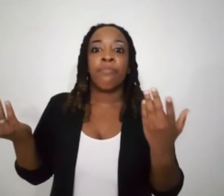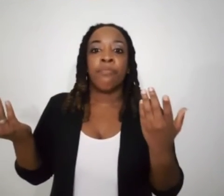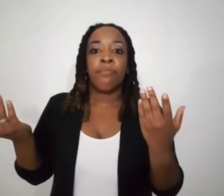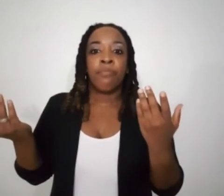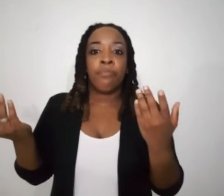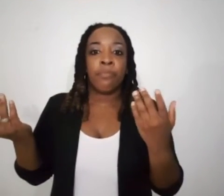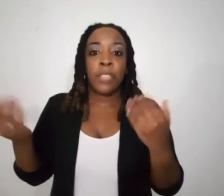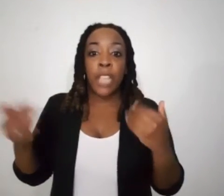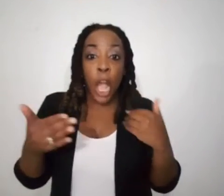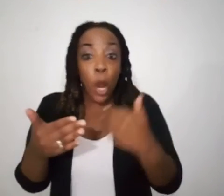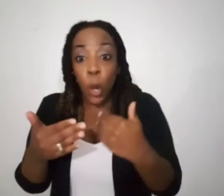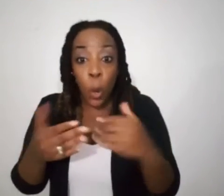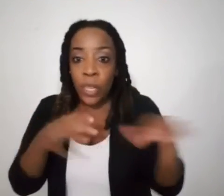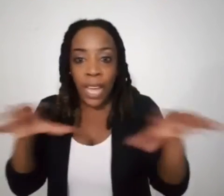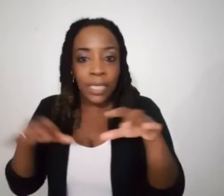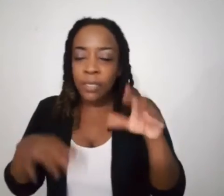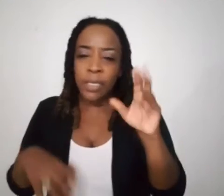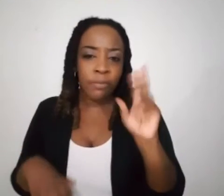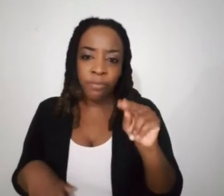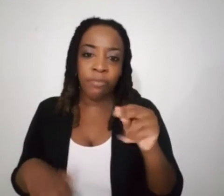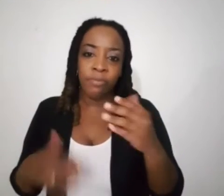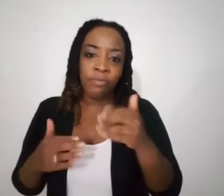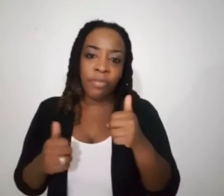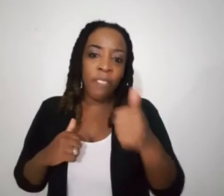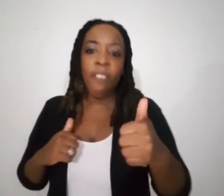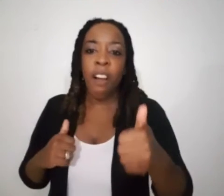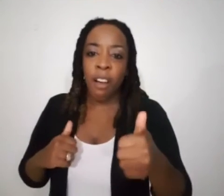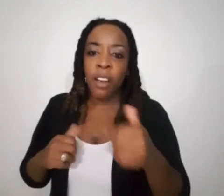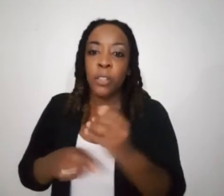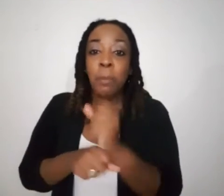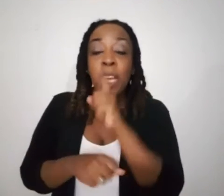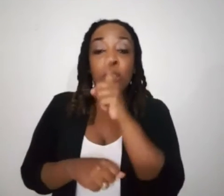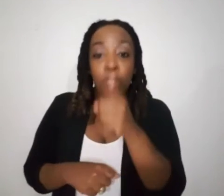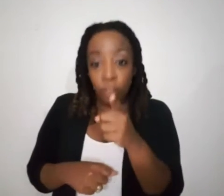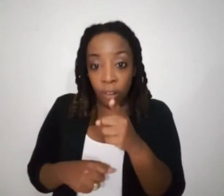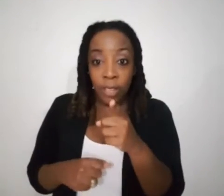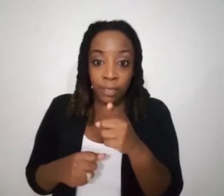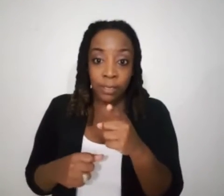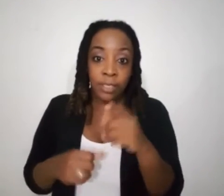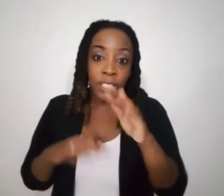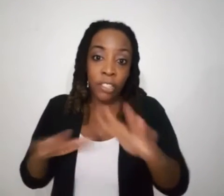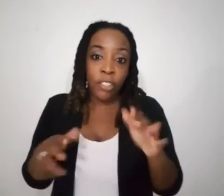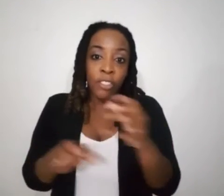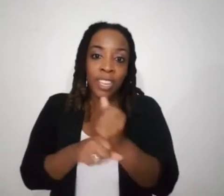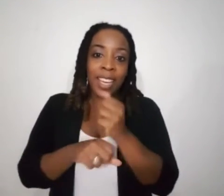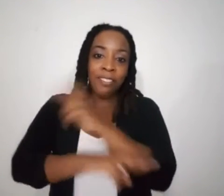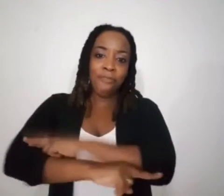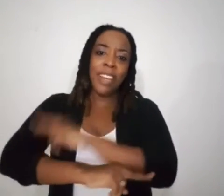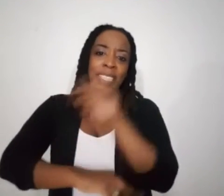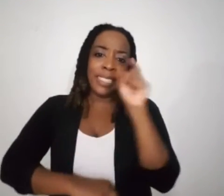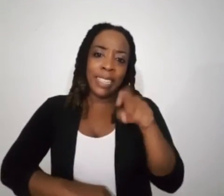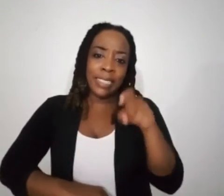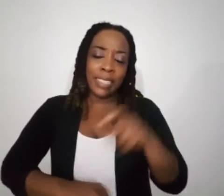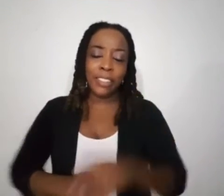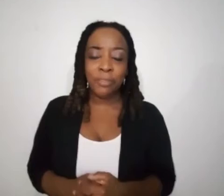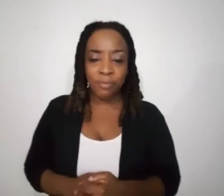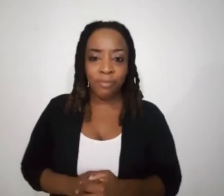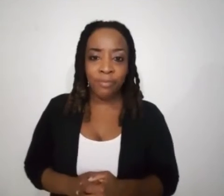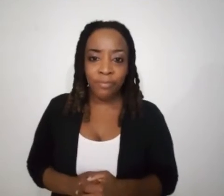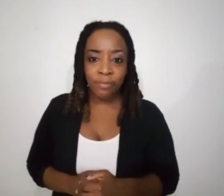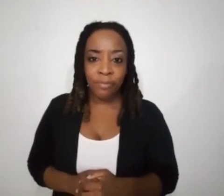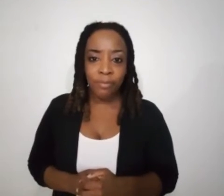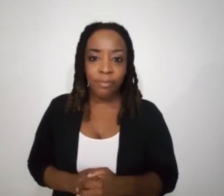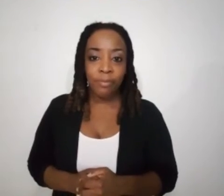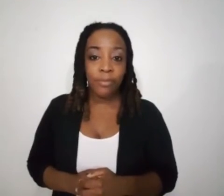type of rest that they need. Rest is really important for children to learn the